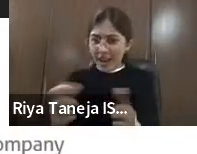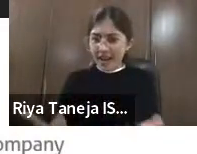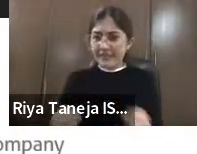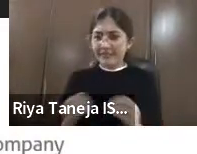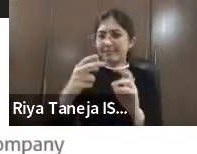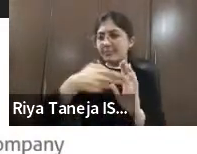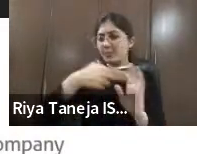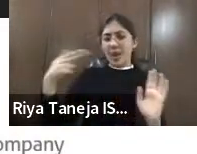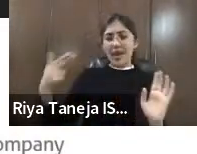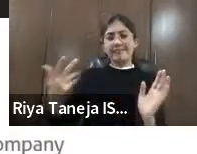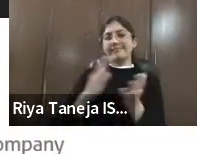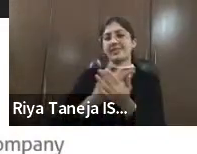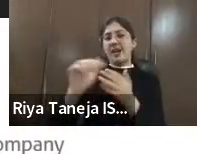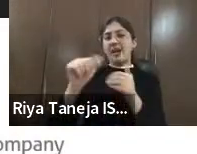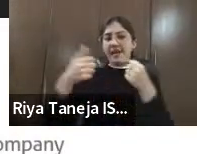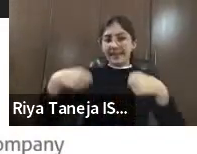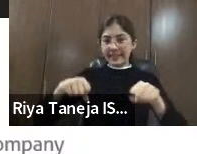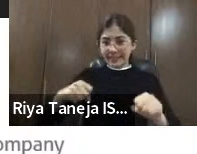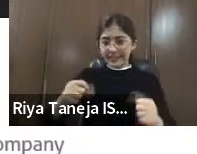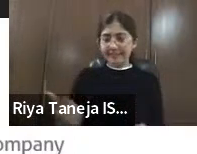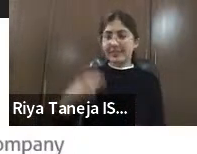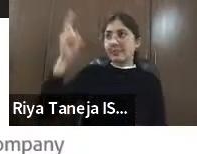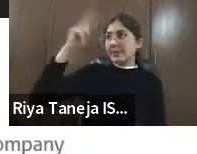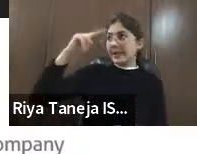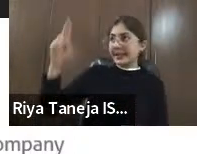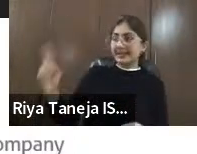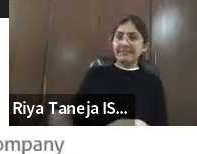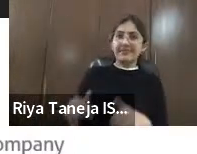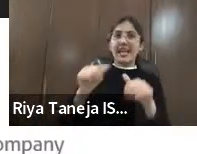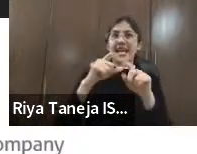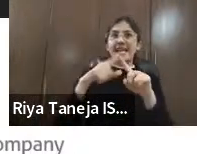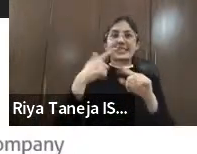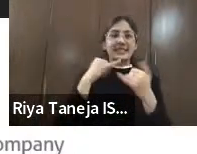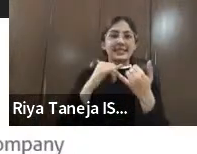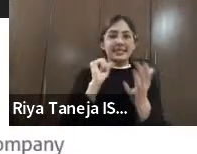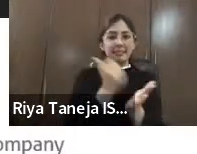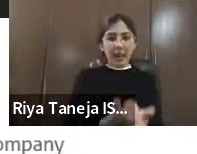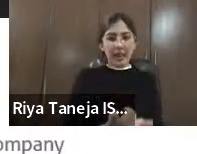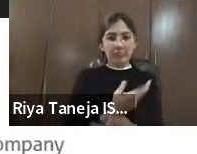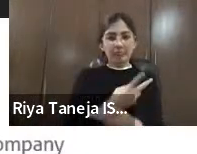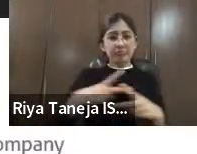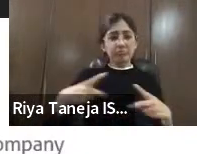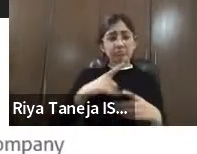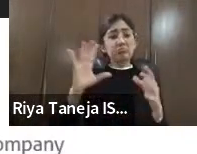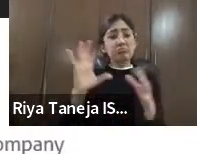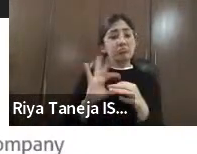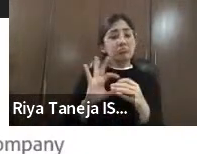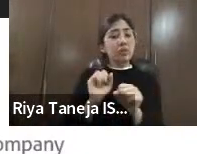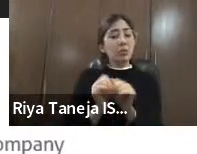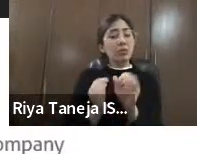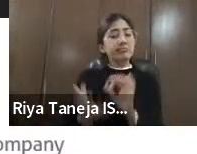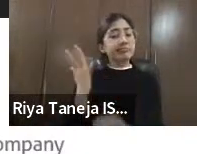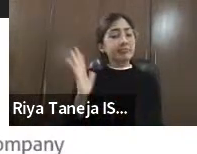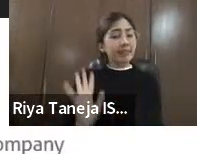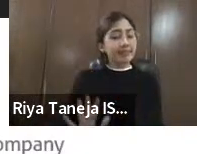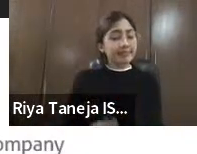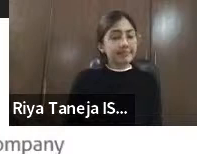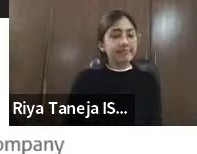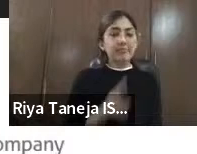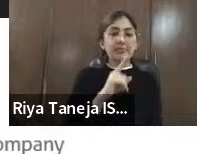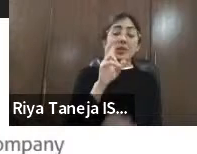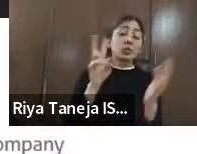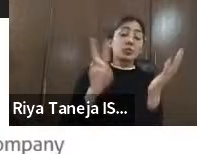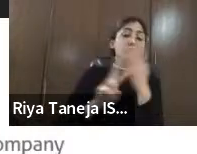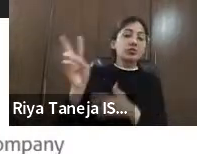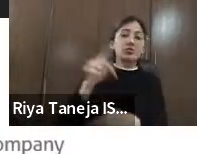Harley Davidson, Asian Paints, Axis Bank, Mahindra Group, and many, many more. Anand's vision for Flop Films